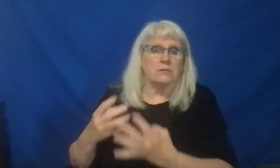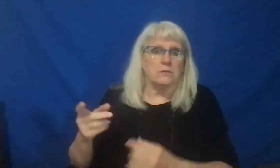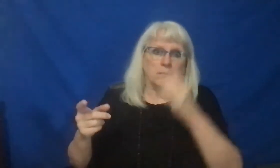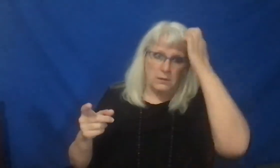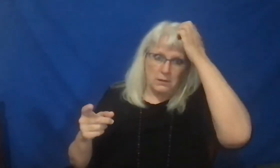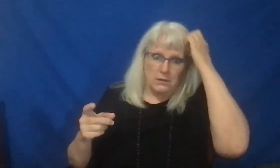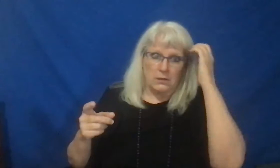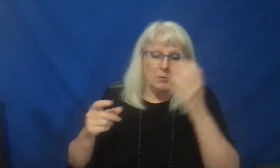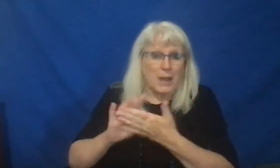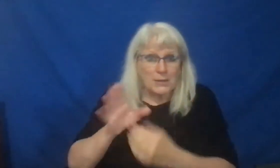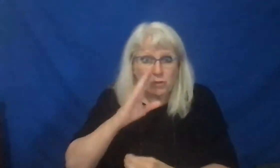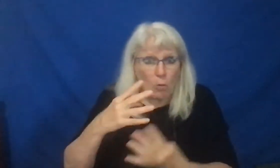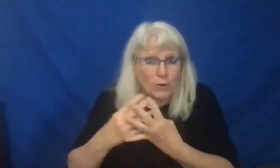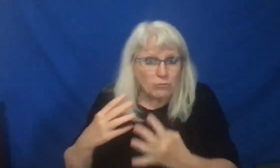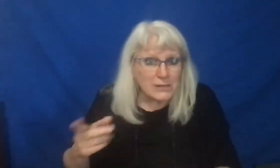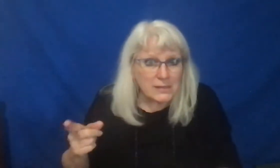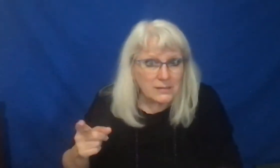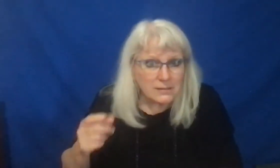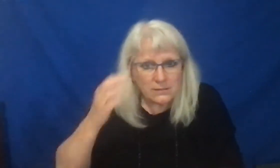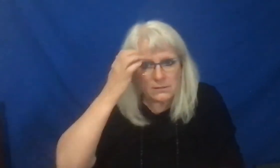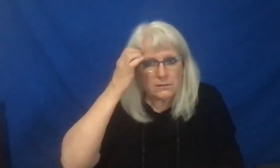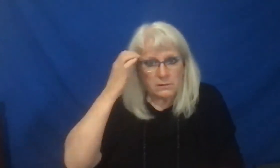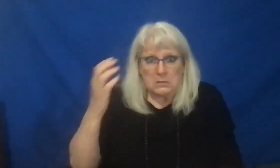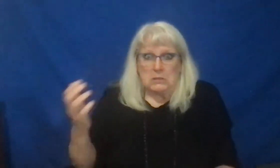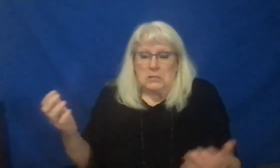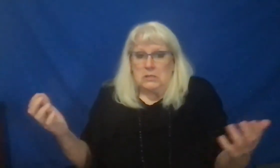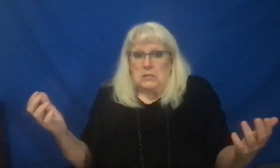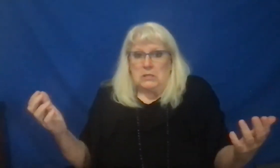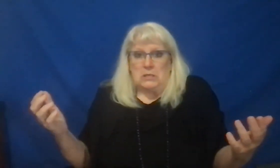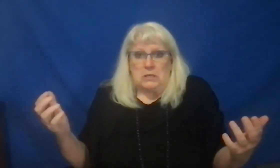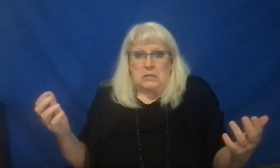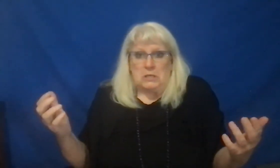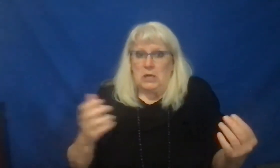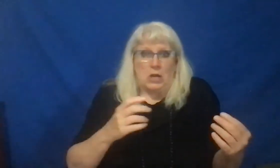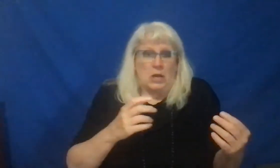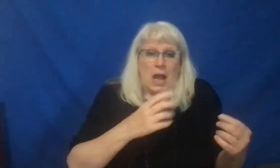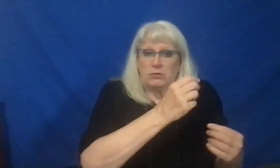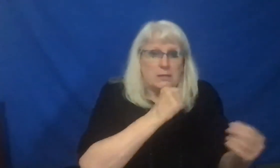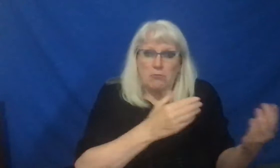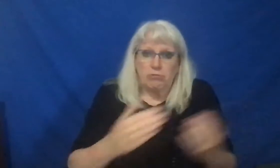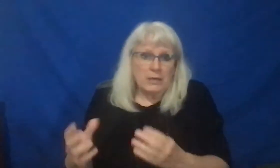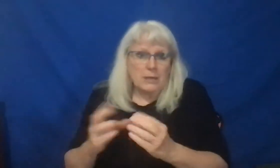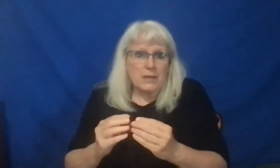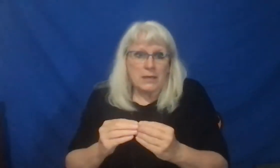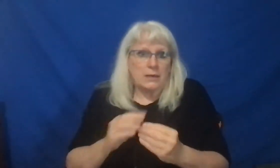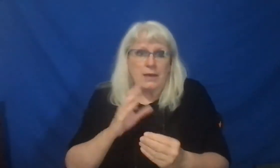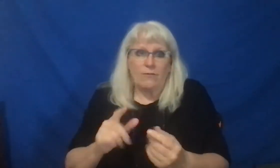prison, who certainly might not even have an H&I meeting, may not have an old timer? Something I learned